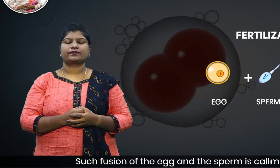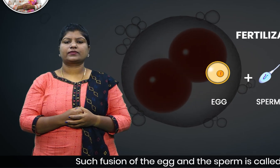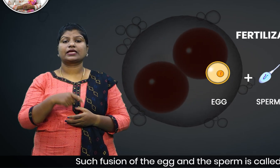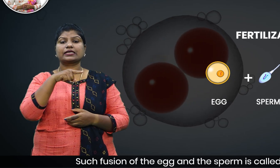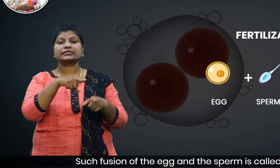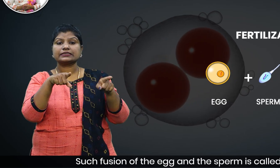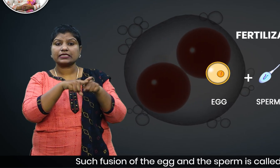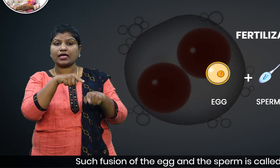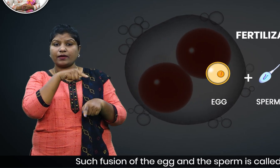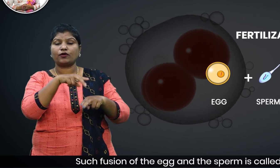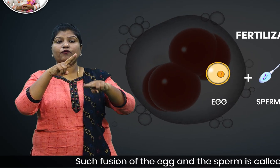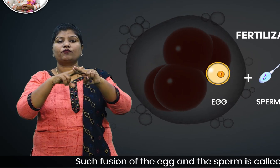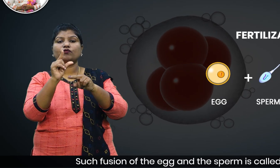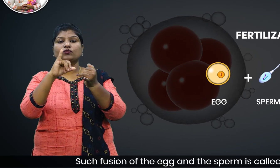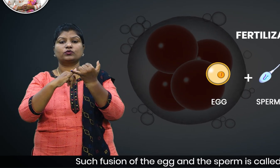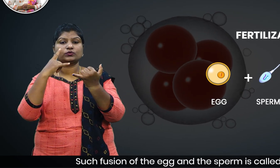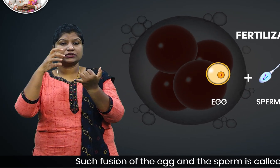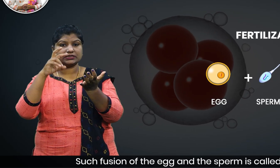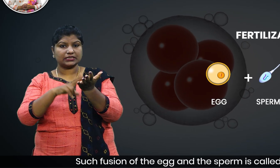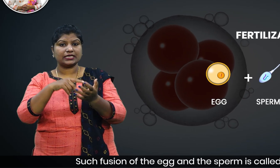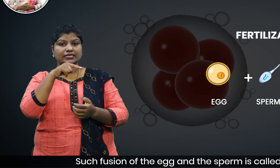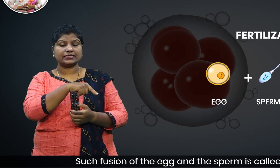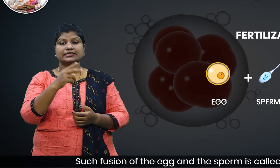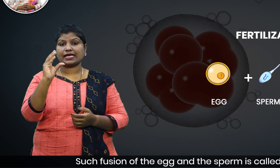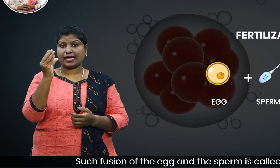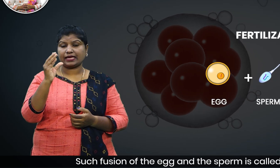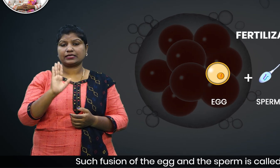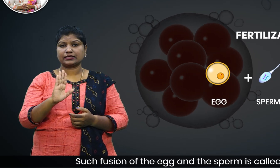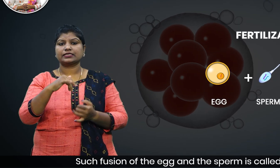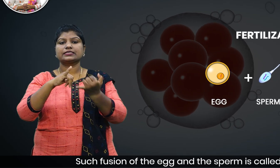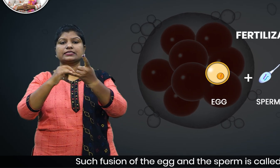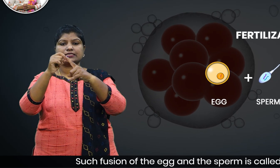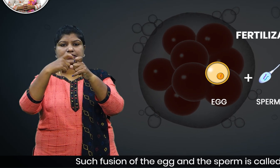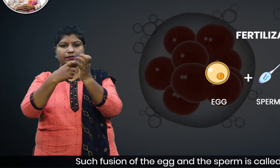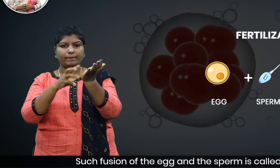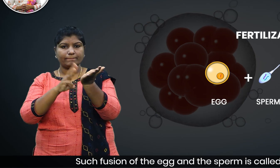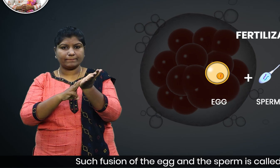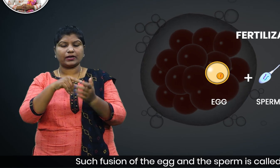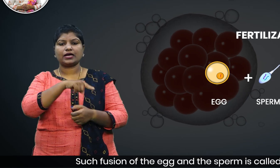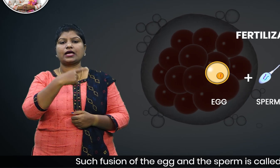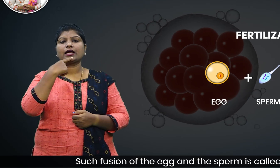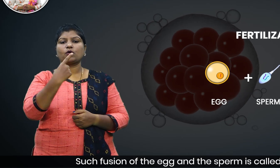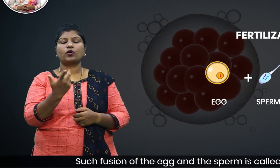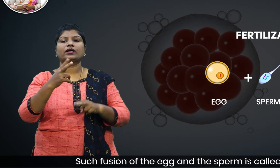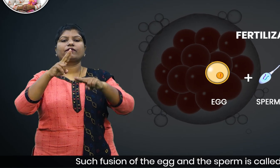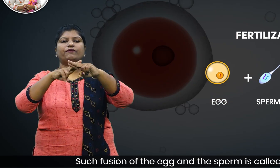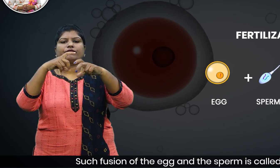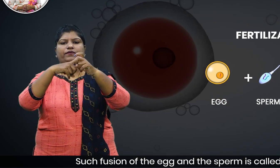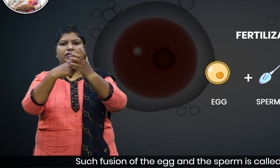Such fusion of the egg and the sperm is called